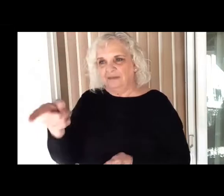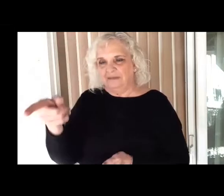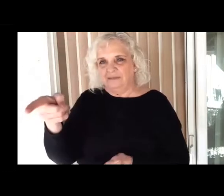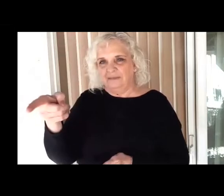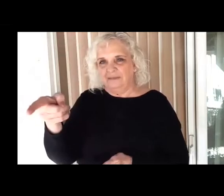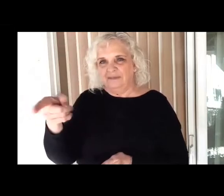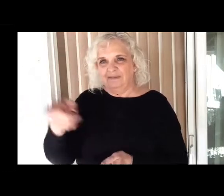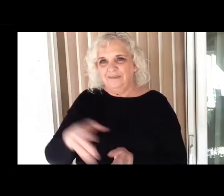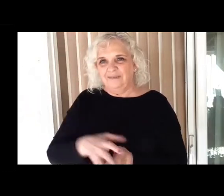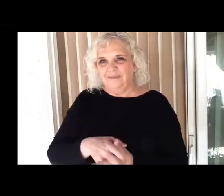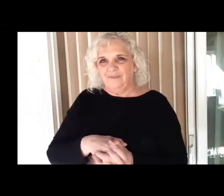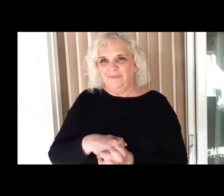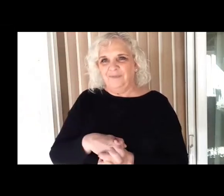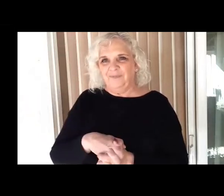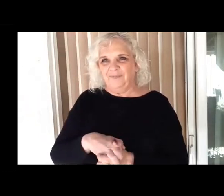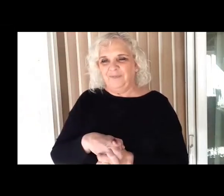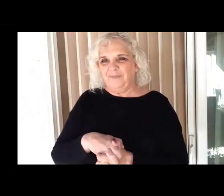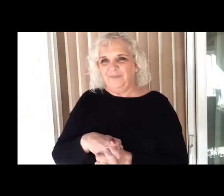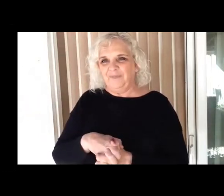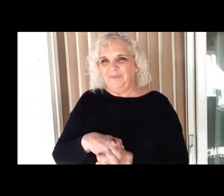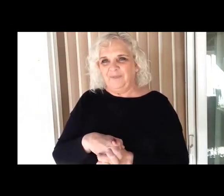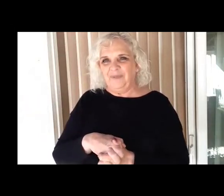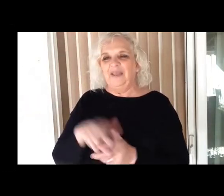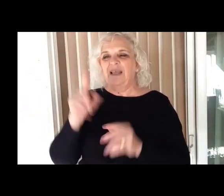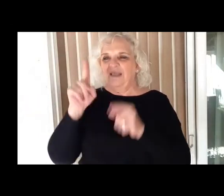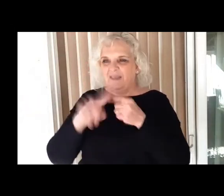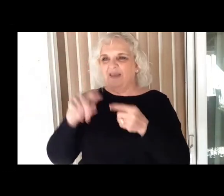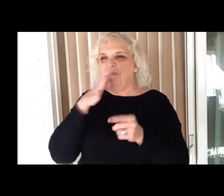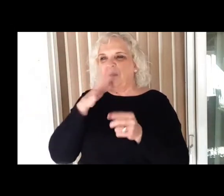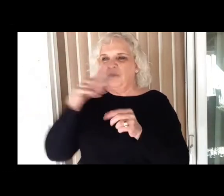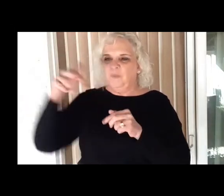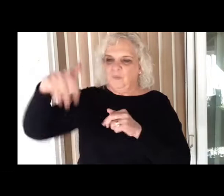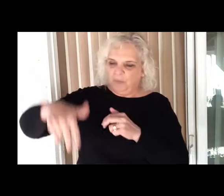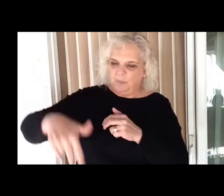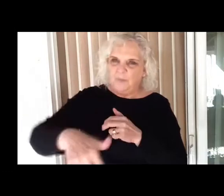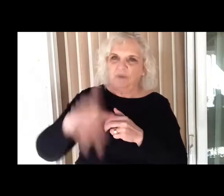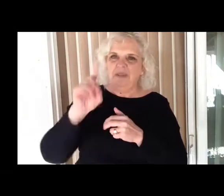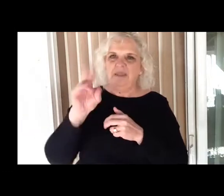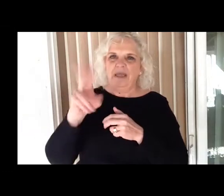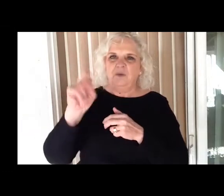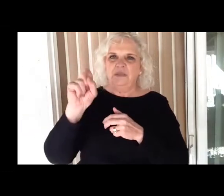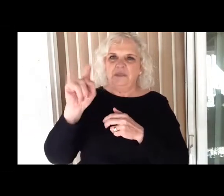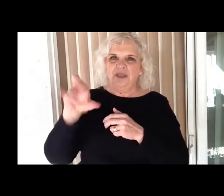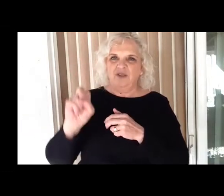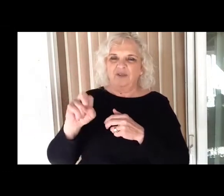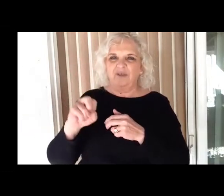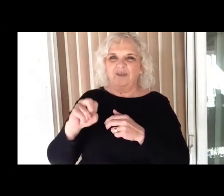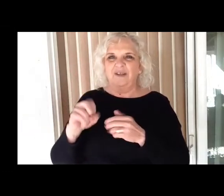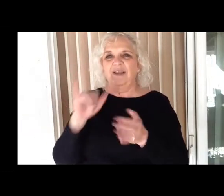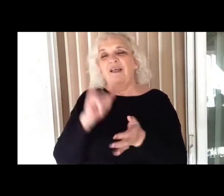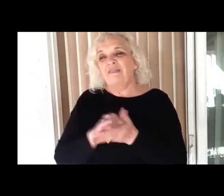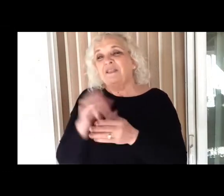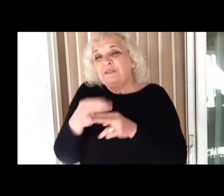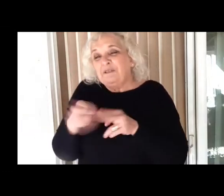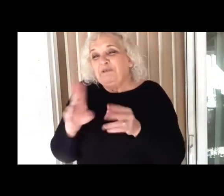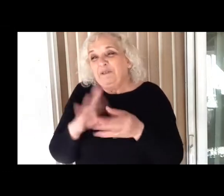And then she went downstairs. And that's the short story